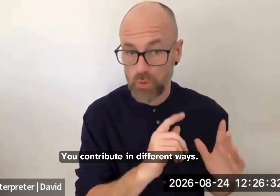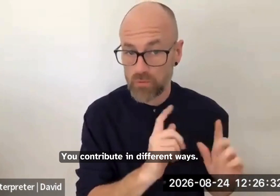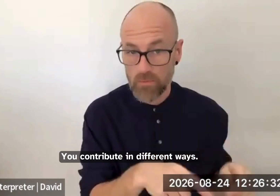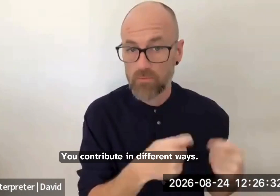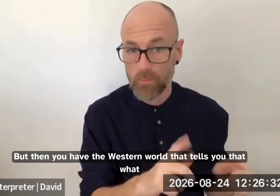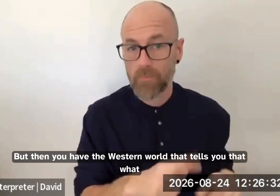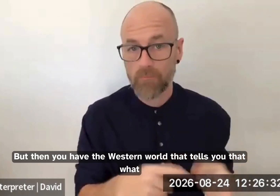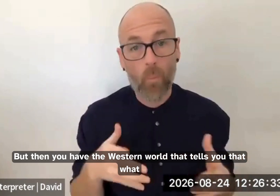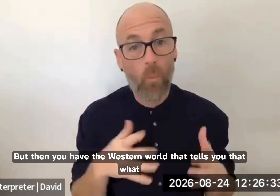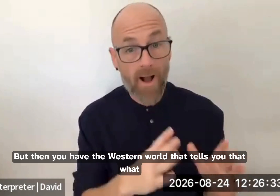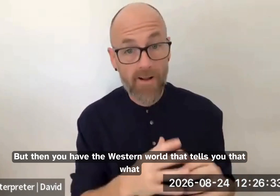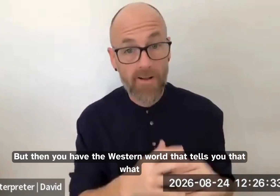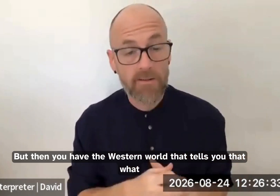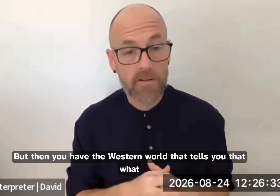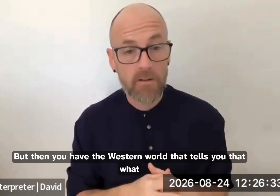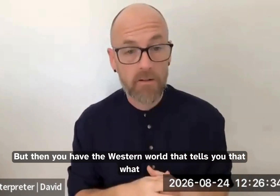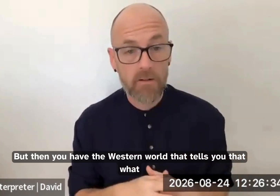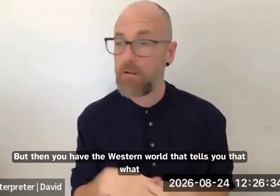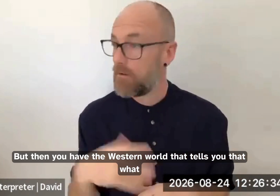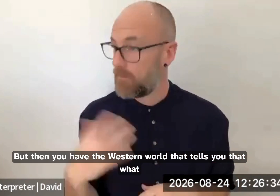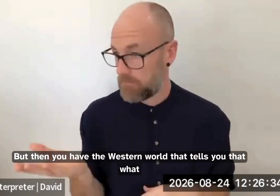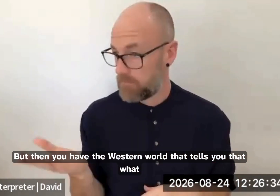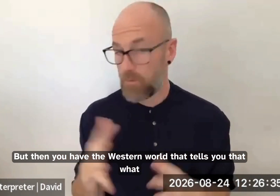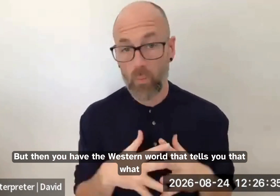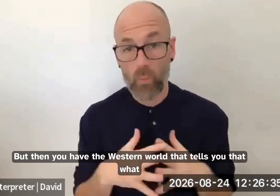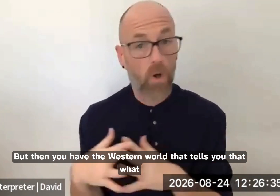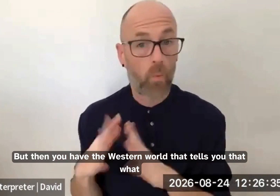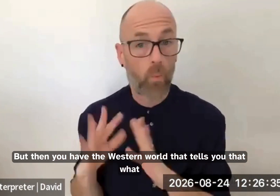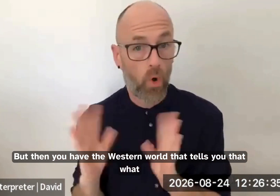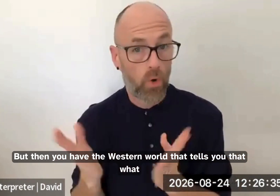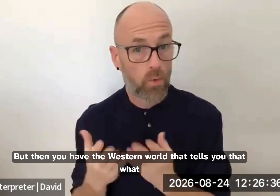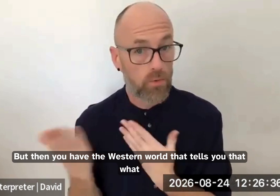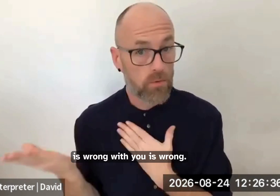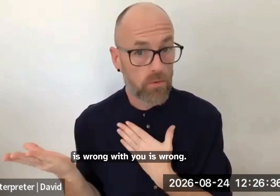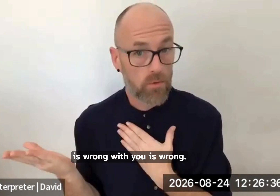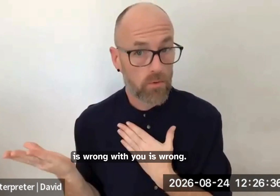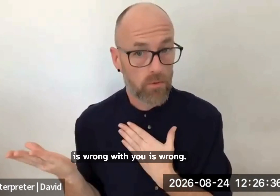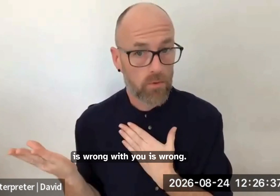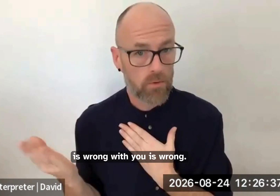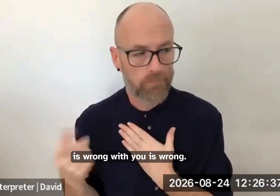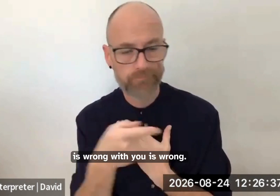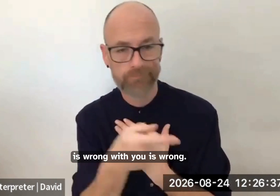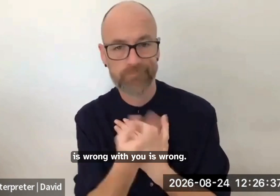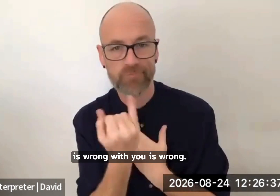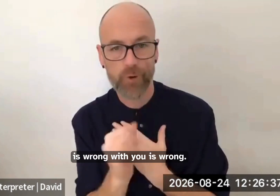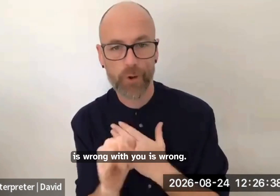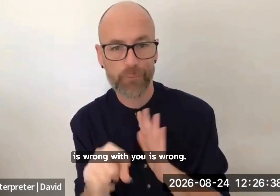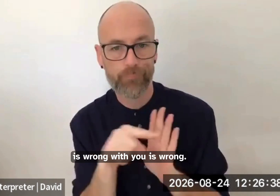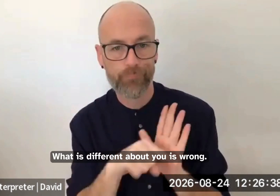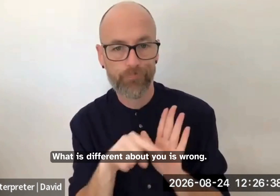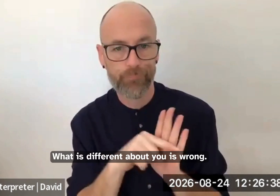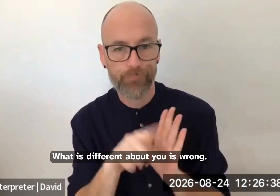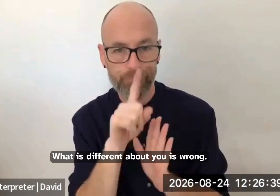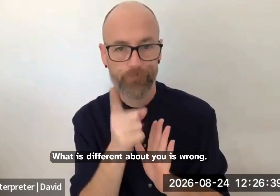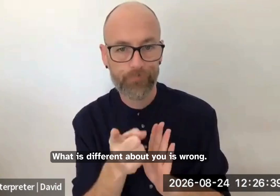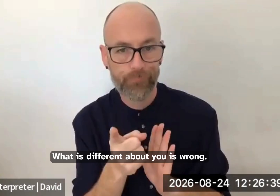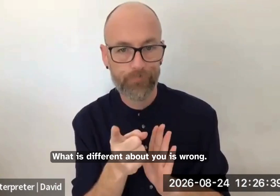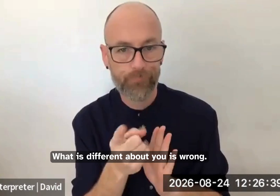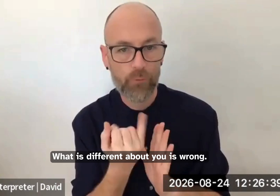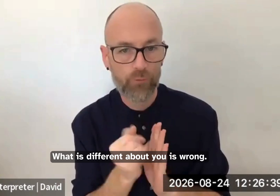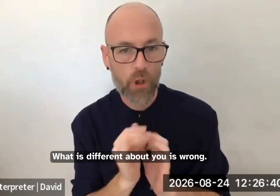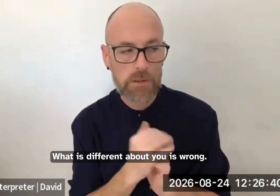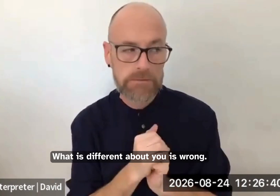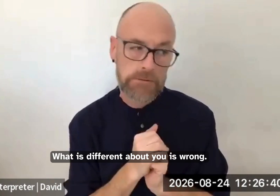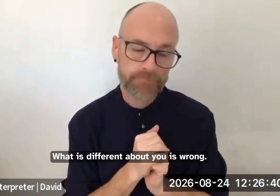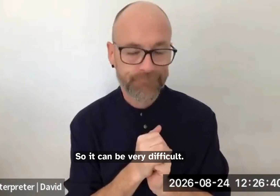different ways, but then you have the Western world that tells you that what is wrong with you is wrong. What is